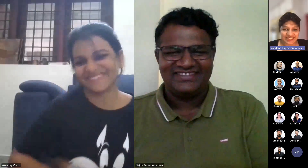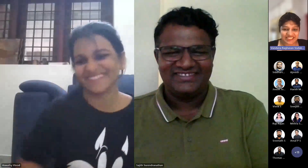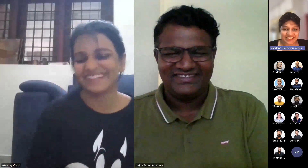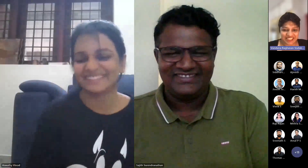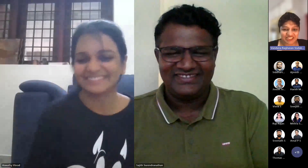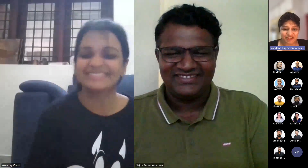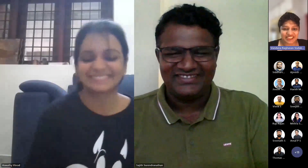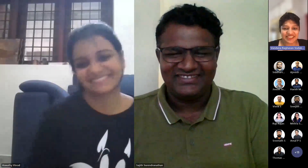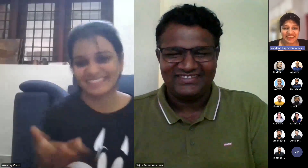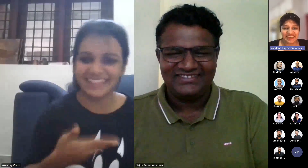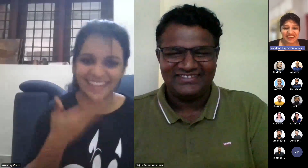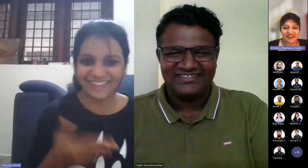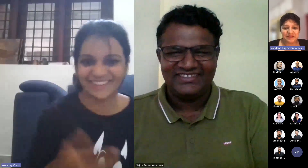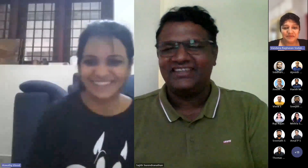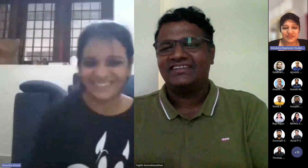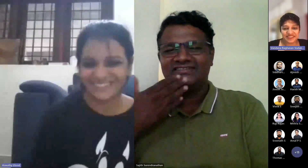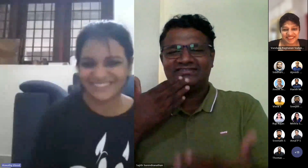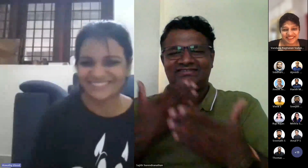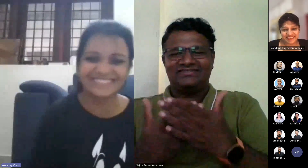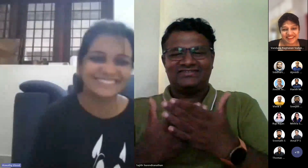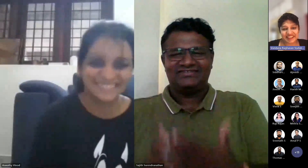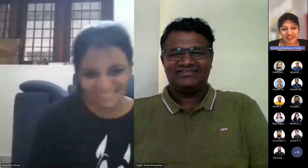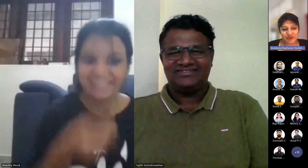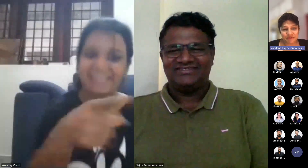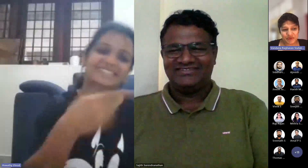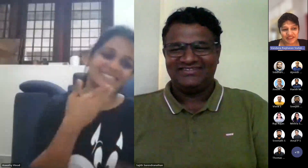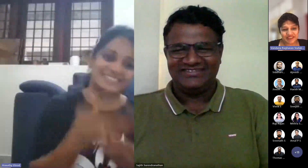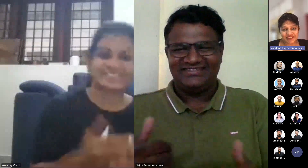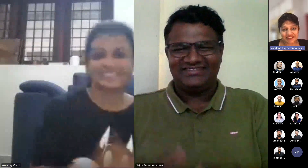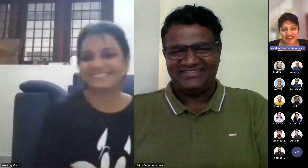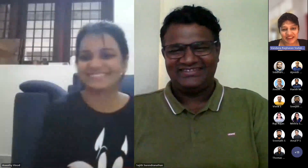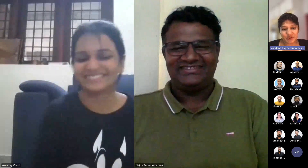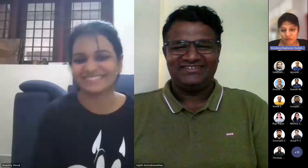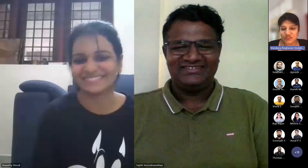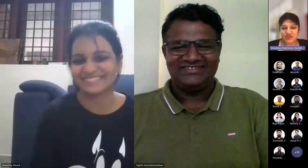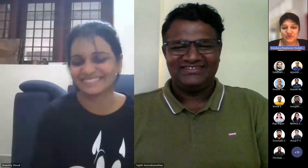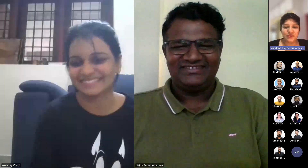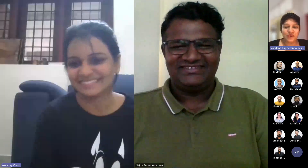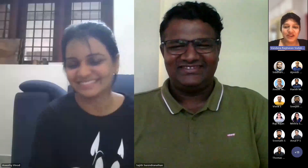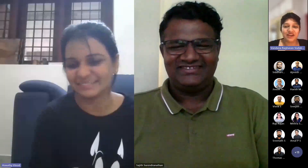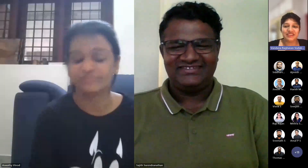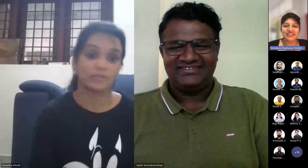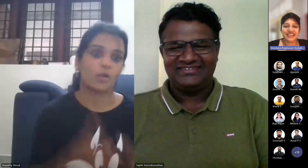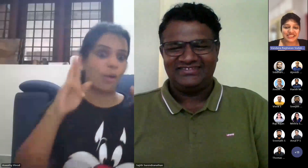interpreting this session for us. Thank you. Yeah, thank you, everyone, and hope to see you